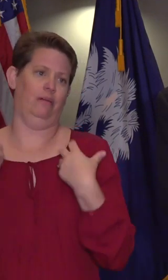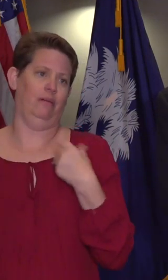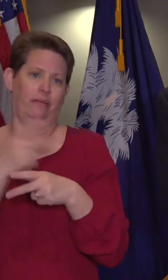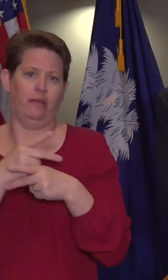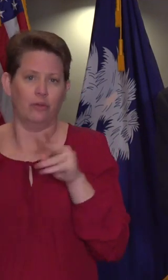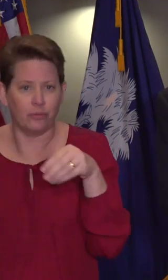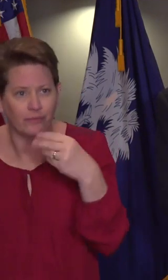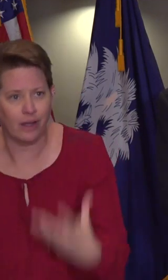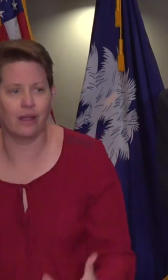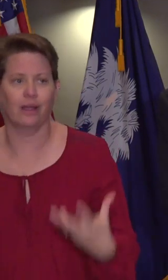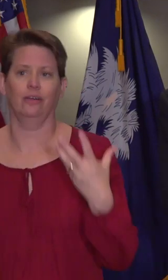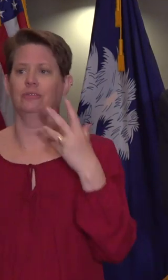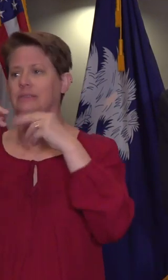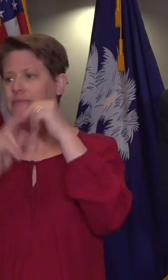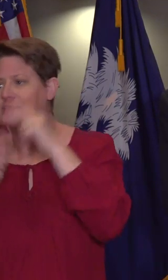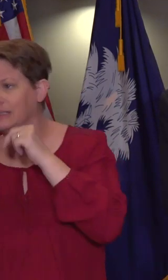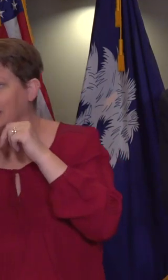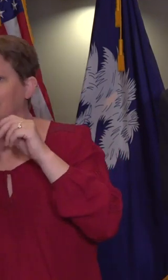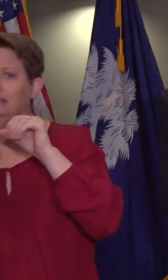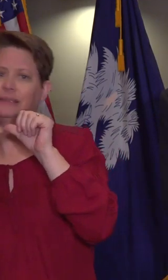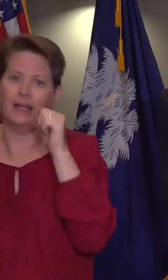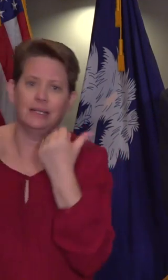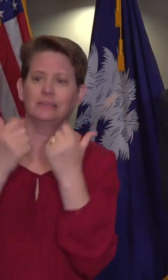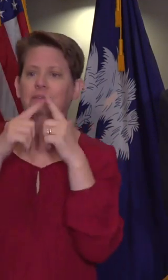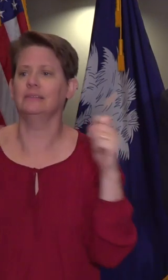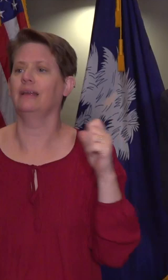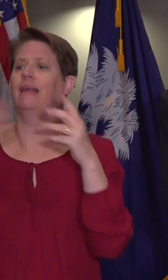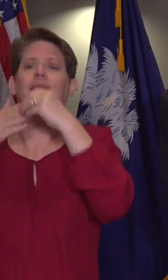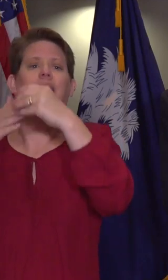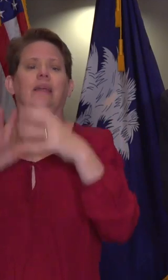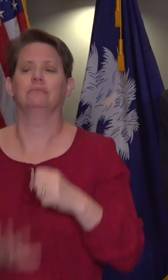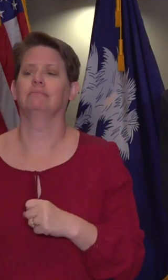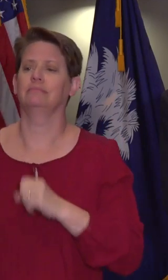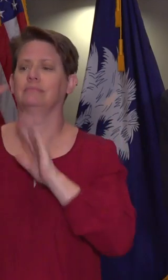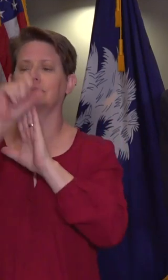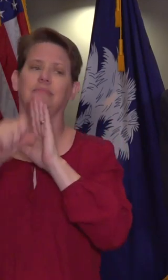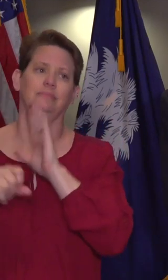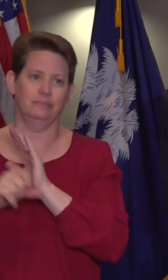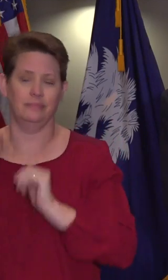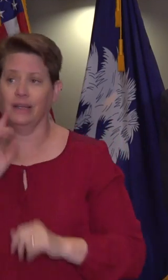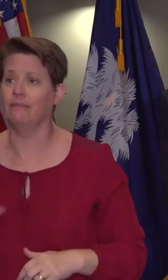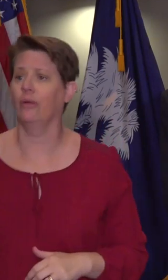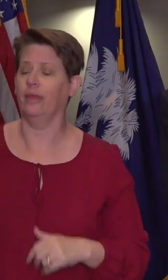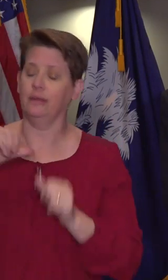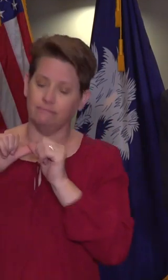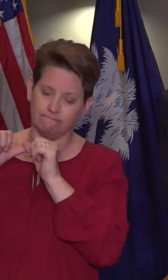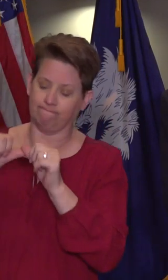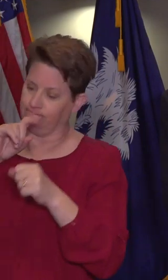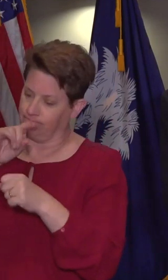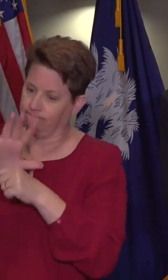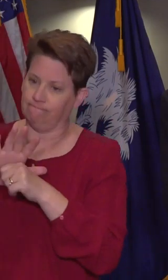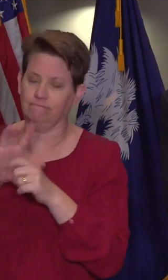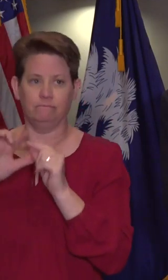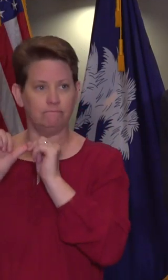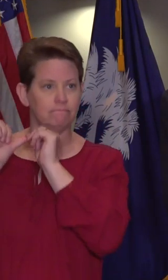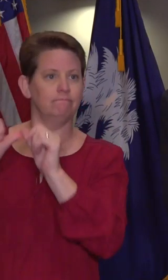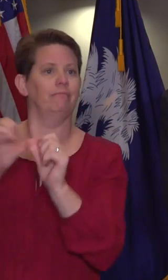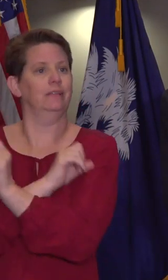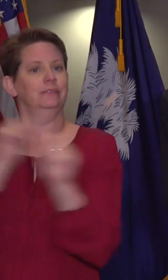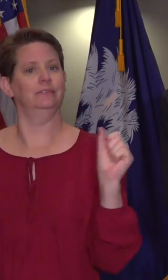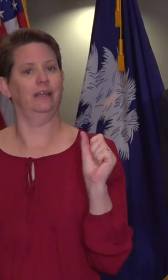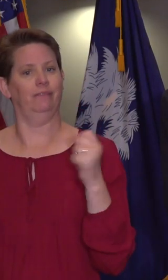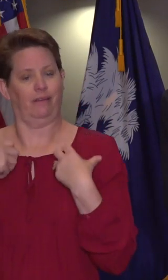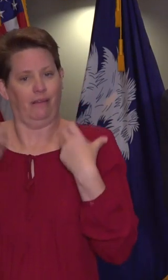facilities, and various leaders and groups across our state for their continued dedication to protecting the safety and health of